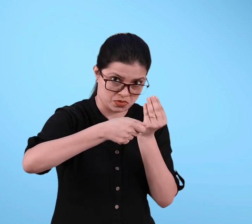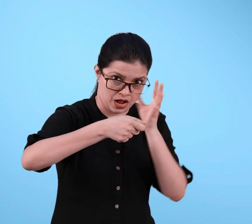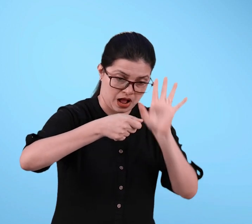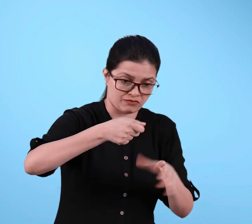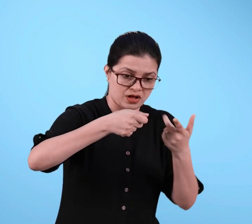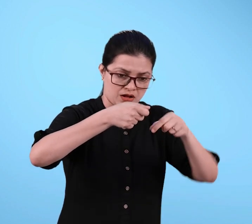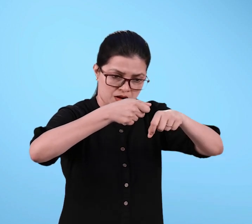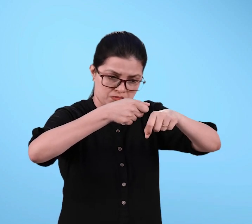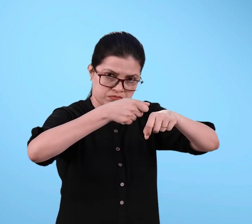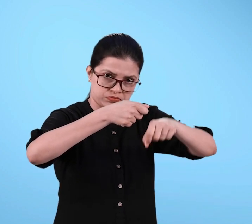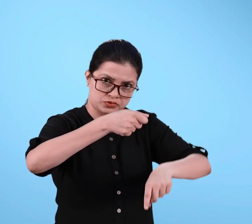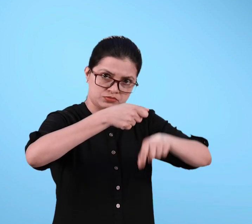yarns melt or burn?